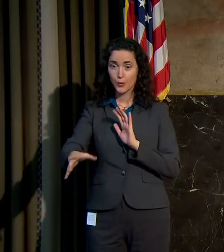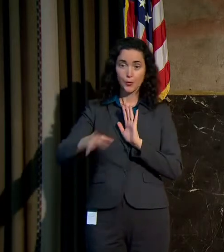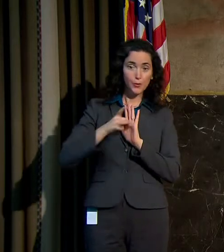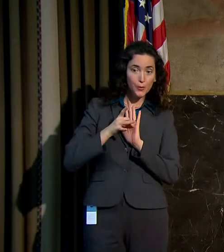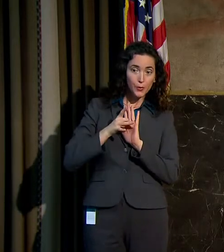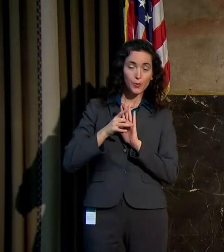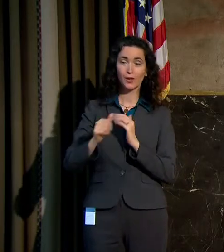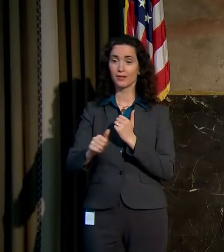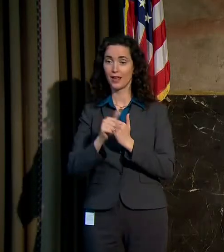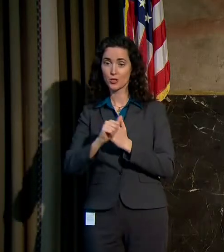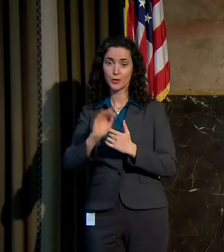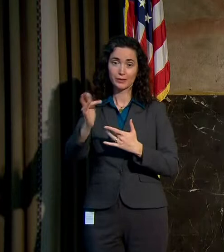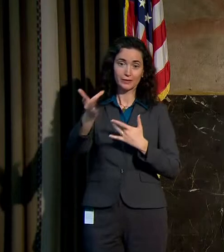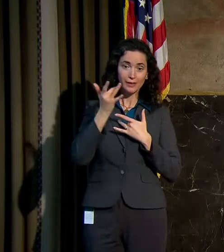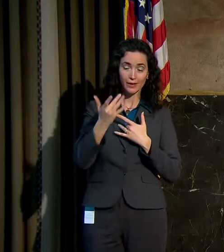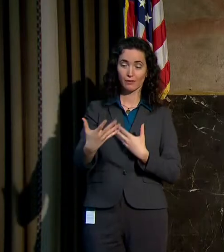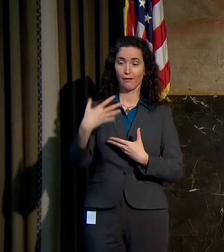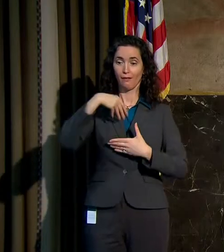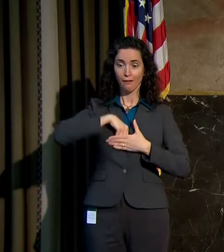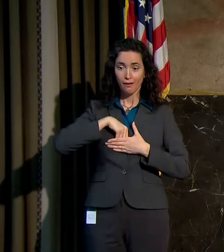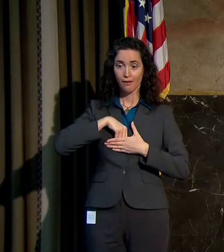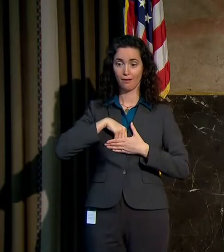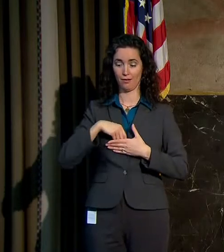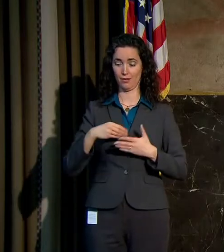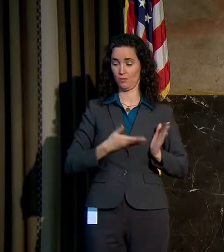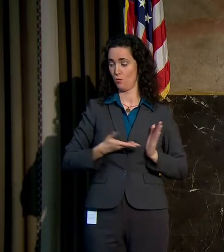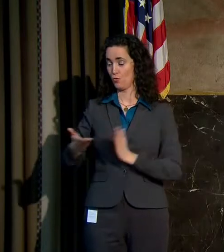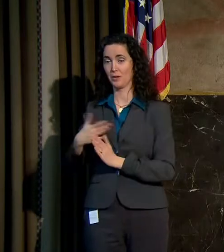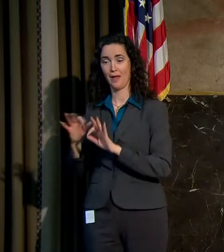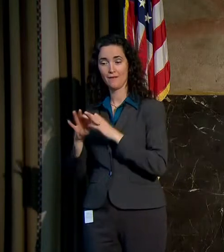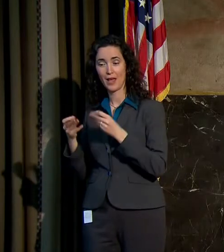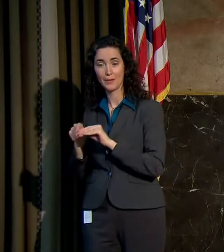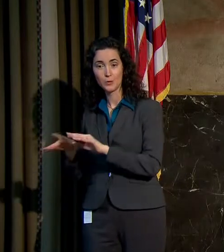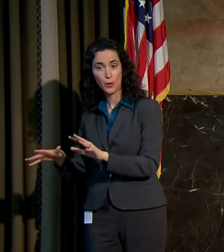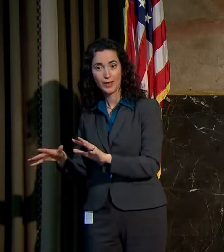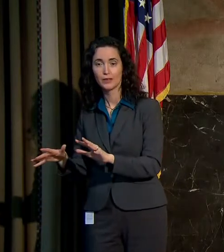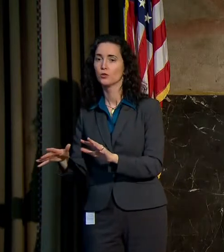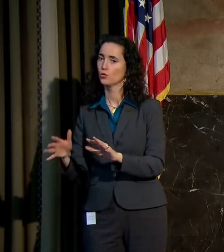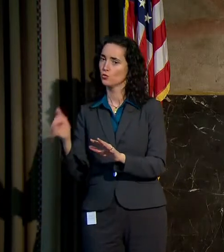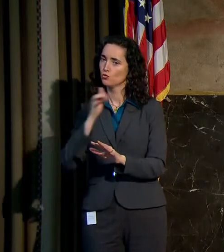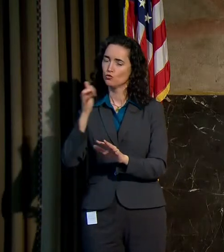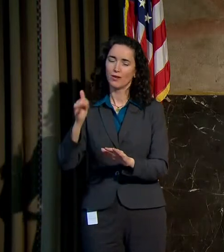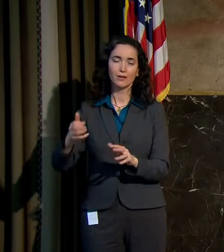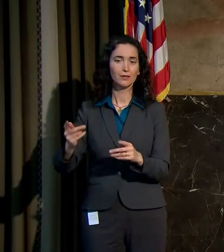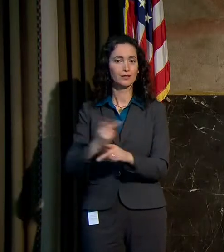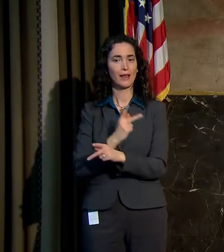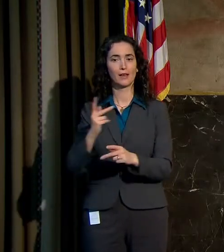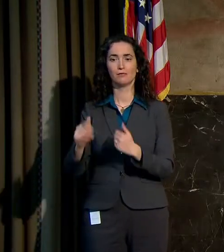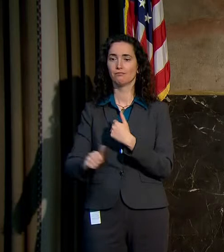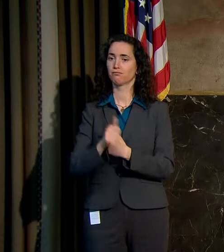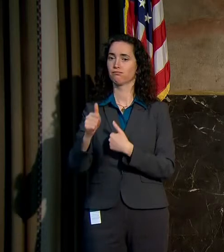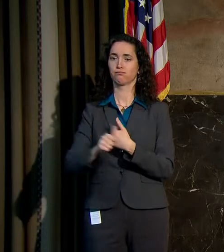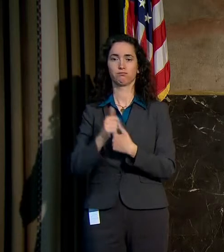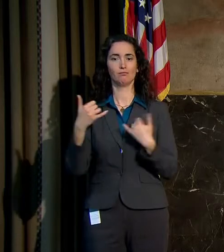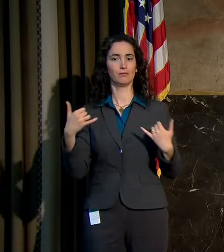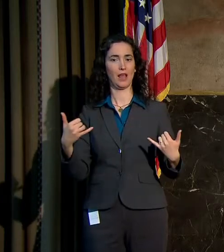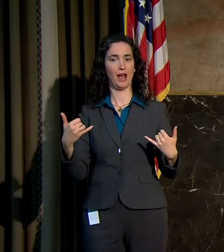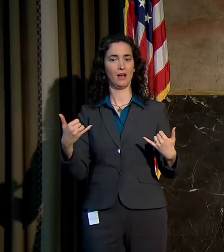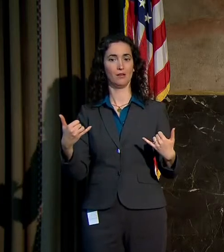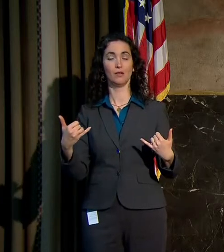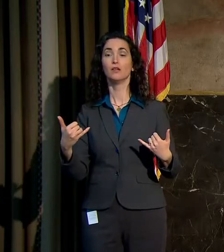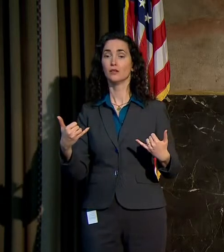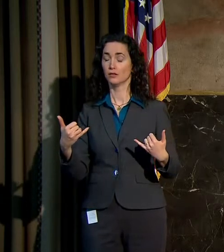of contracting, the risk of bringing COVID home to your family is as high, if not higher now, than at any point prior. And I